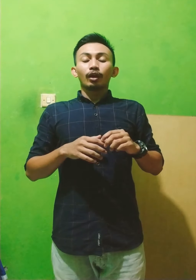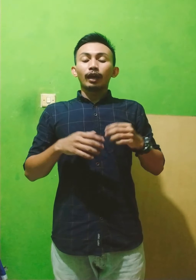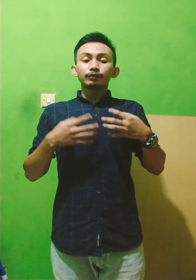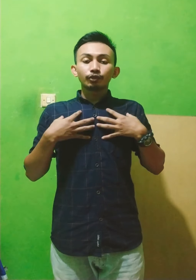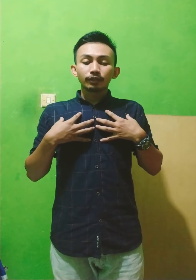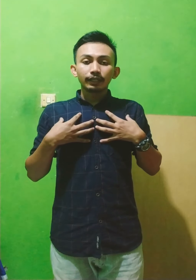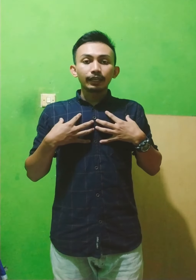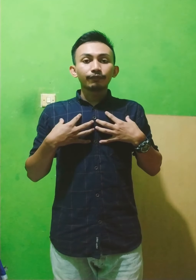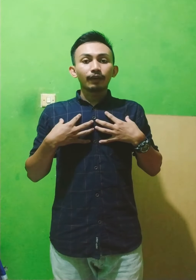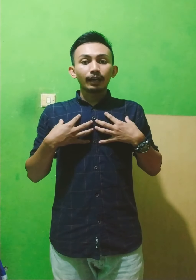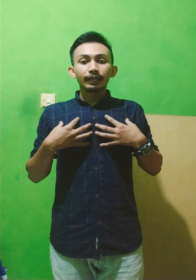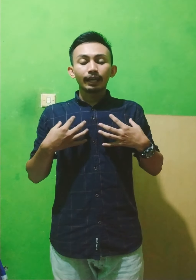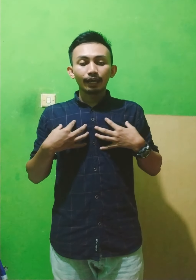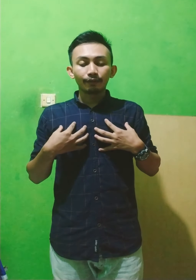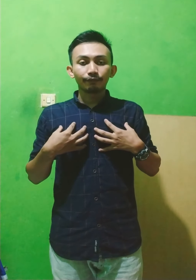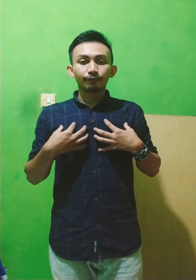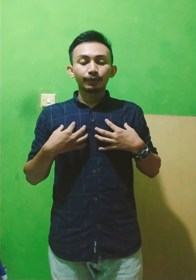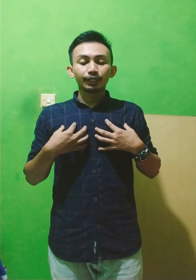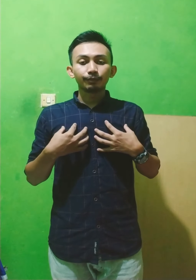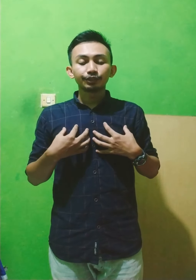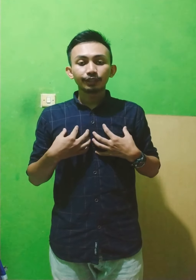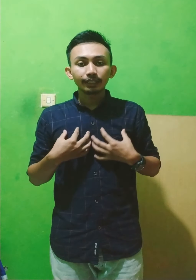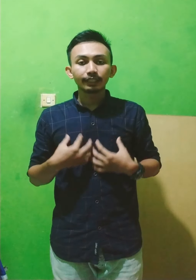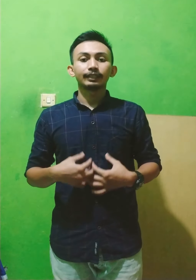I'm sorry if I have many mistakes.